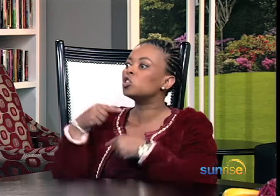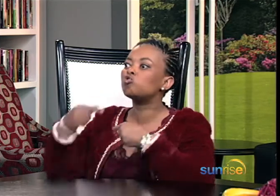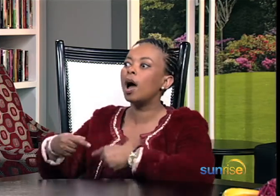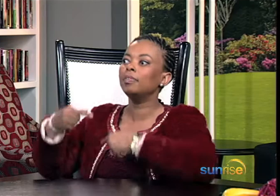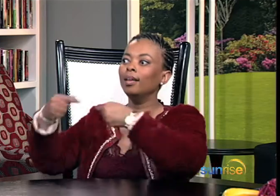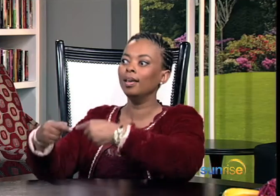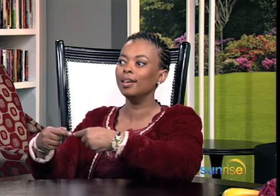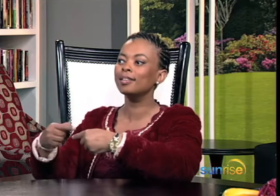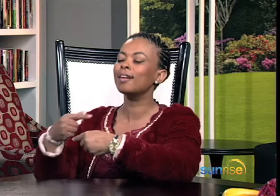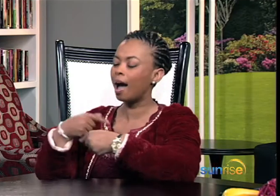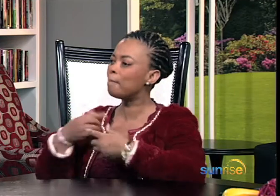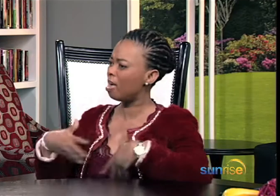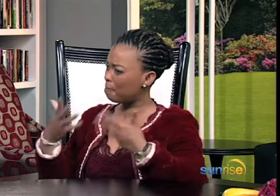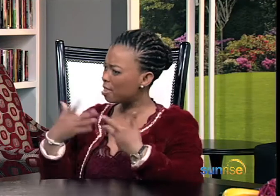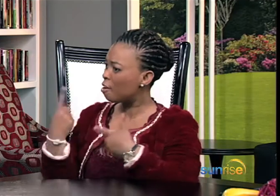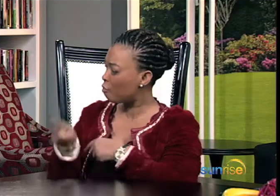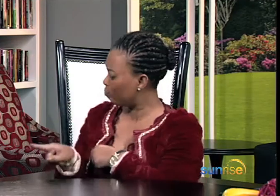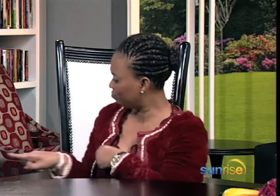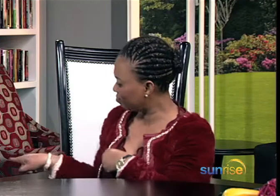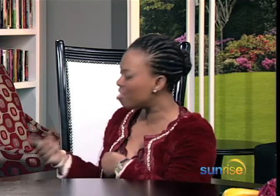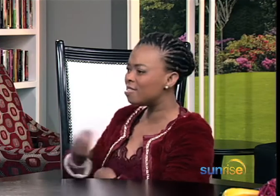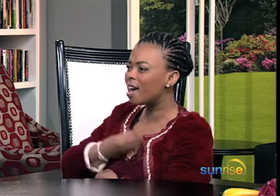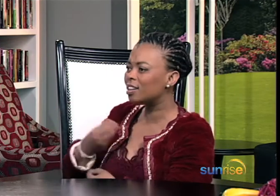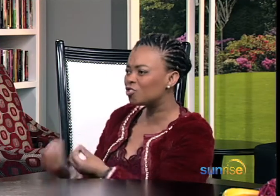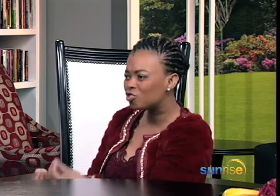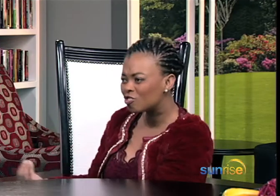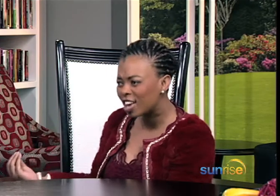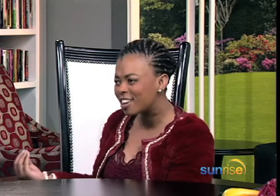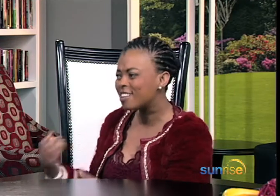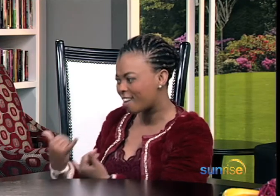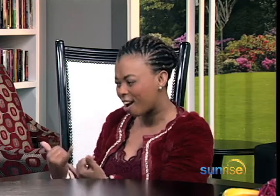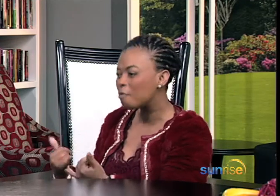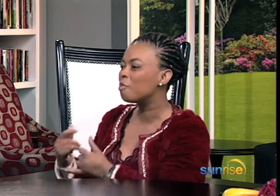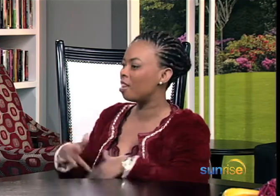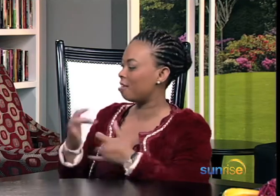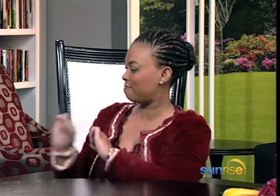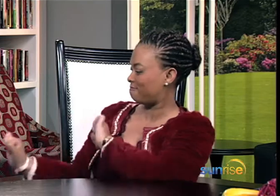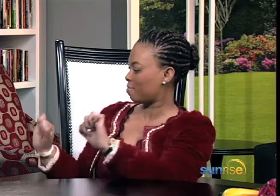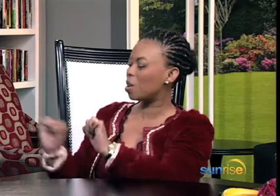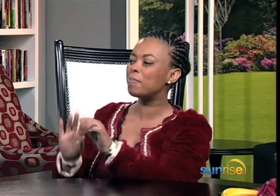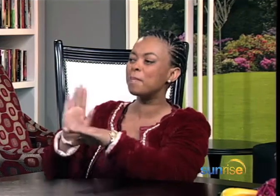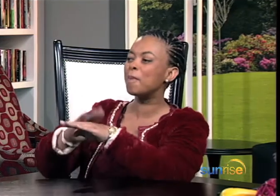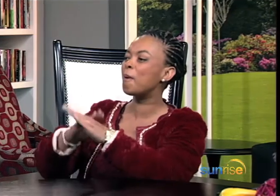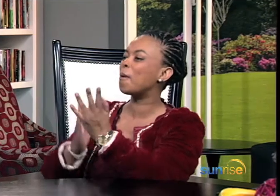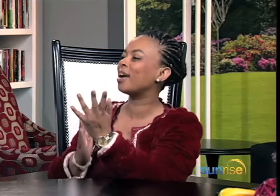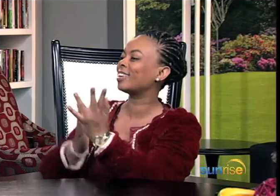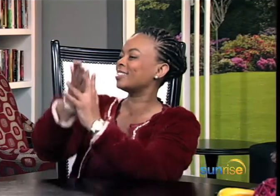didn't have South African Sign Language as a subject. So I'm happy for the upcoming generation that their lives will